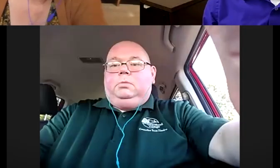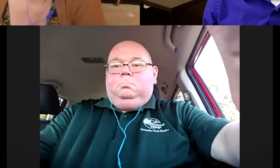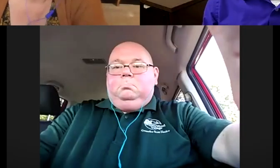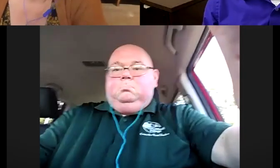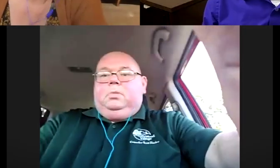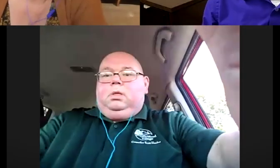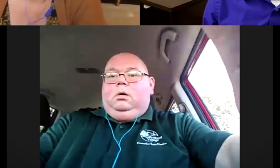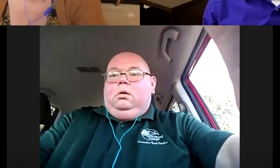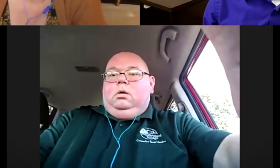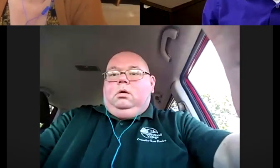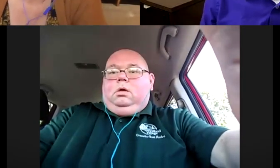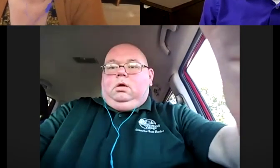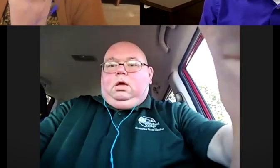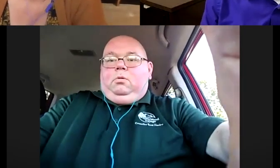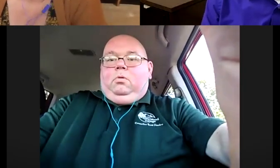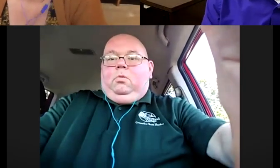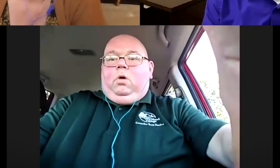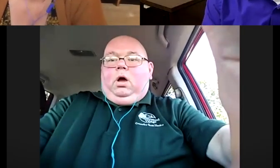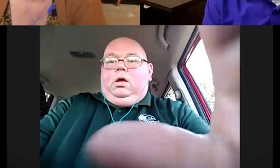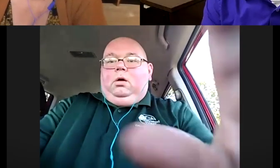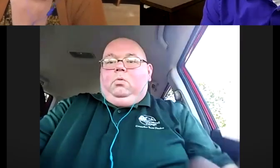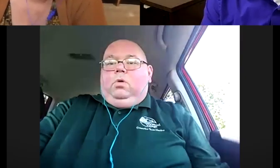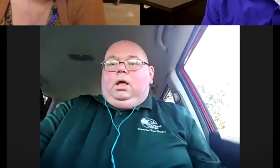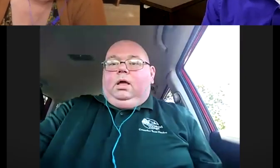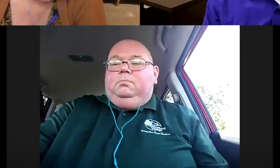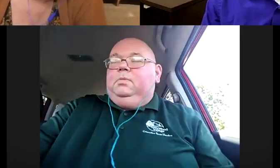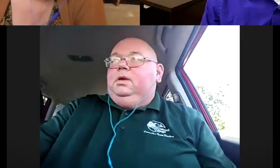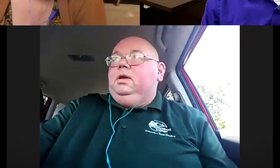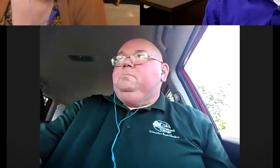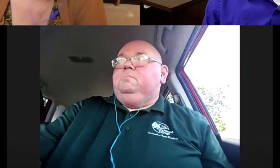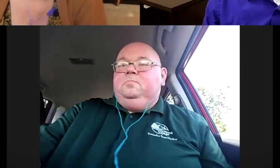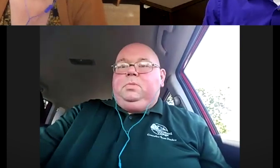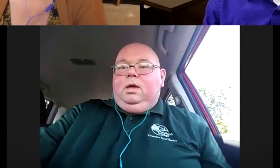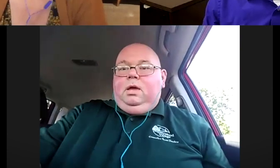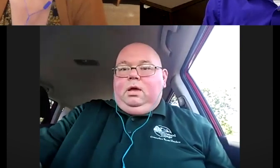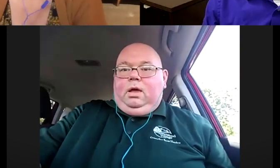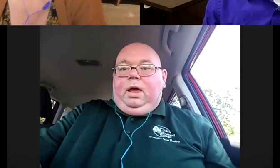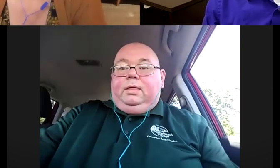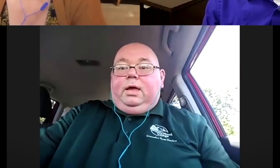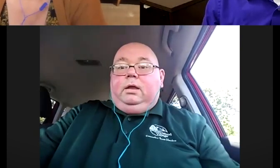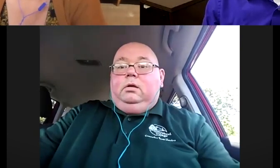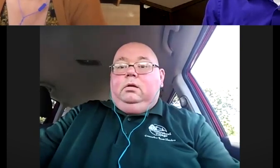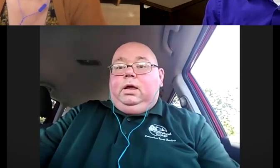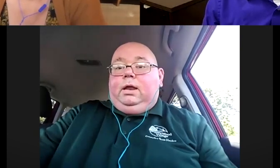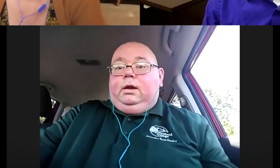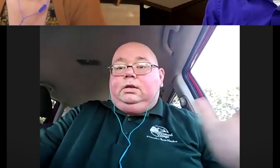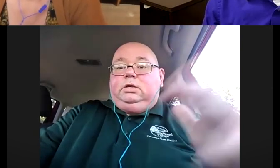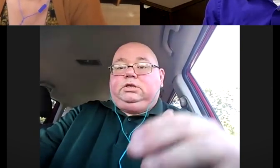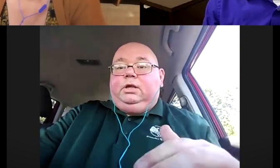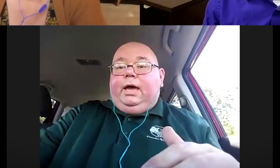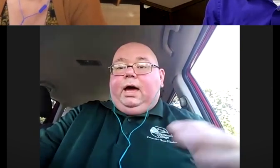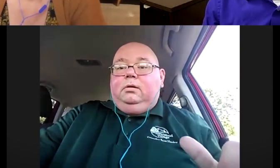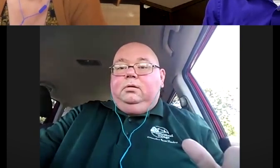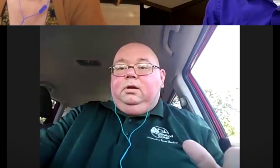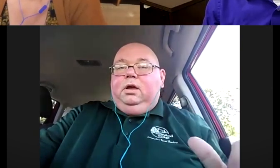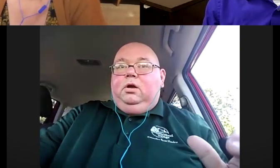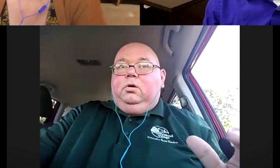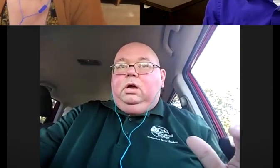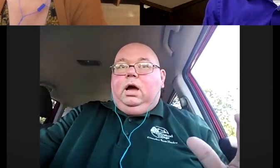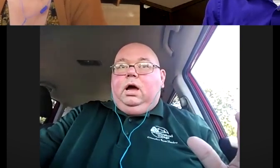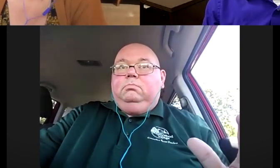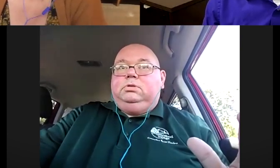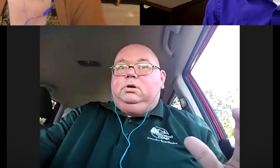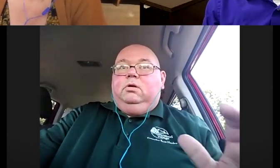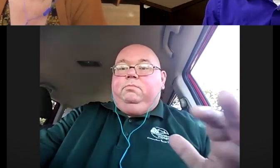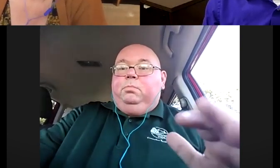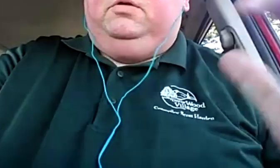want you to know I'm taking notes here. These are some really good ideas. They are. Yeah. So, and, and, and in addition to that, you know,